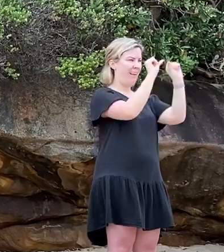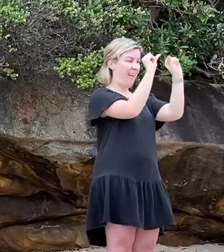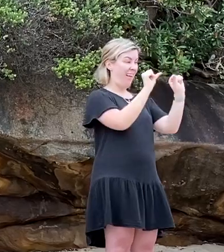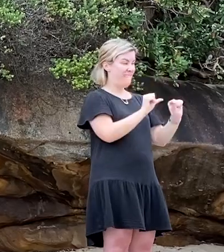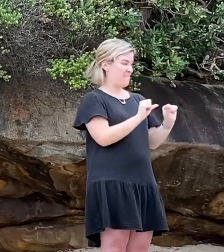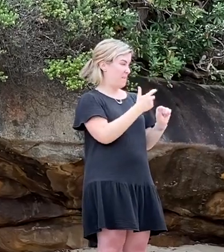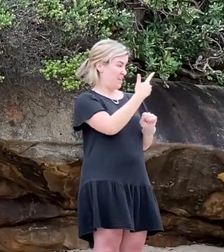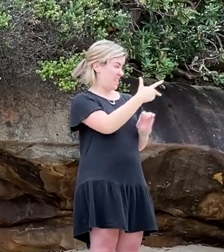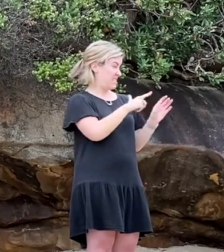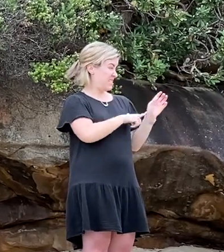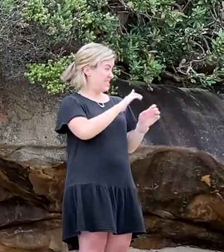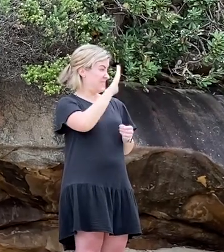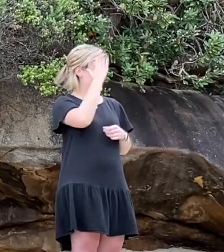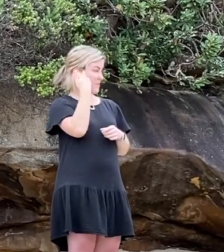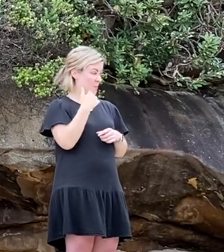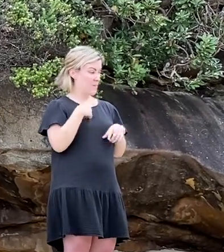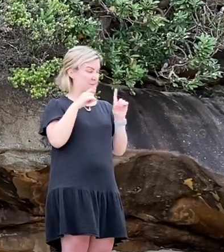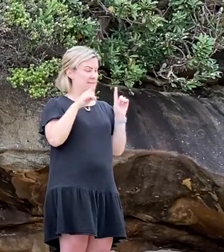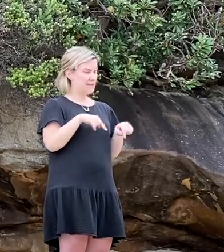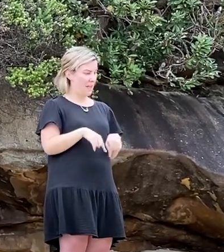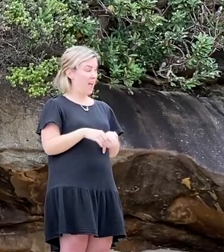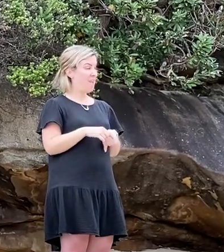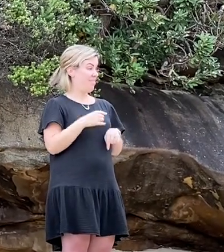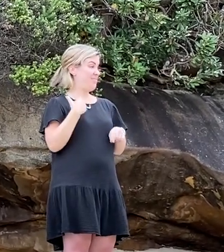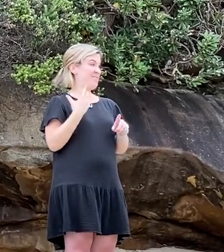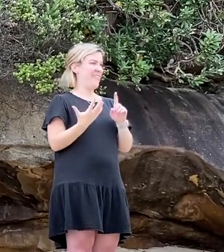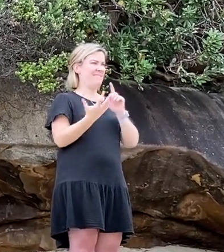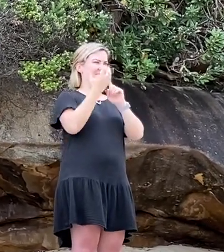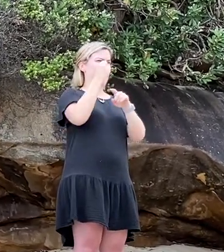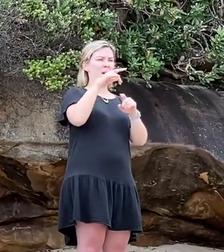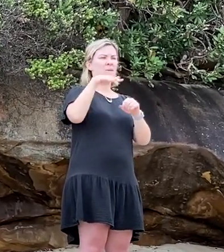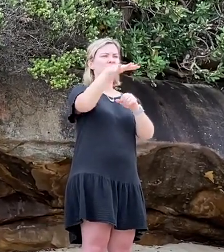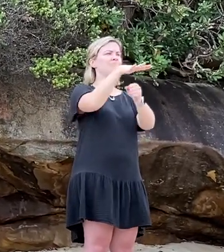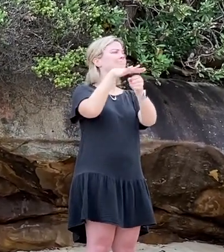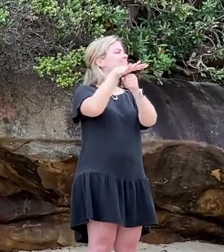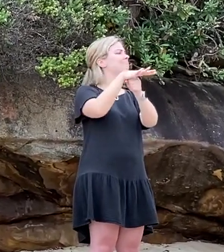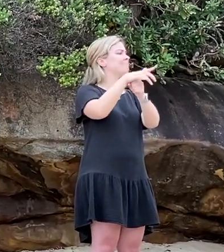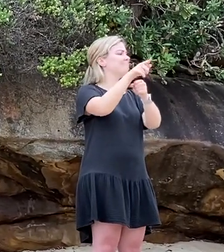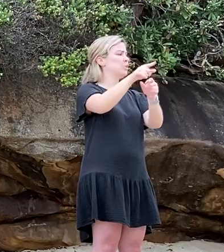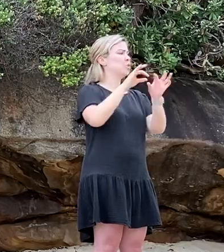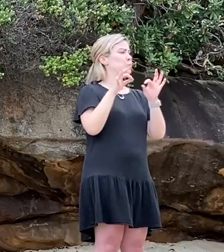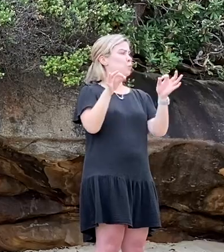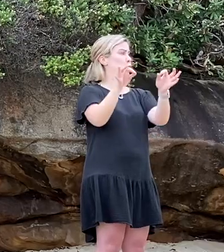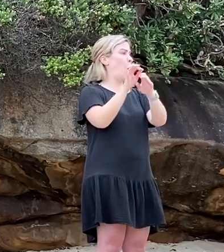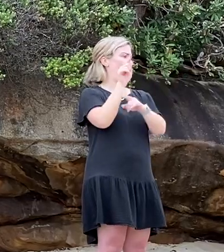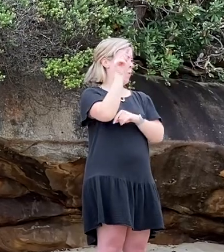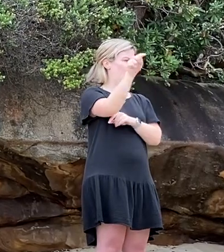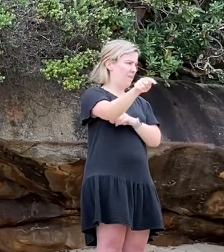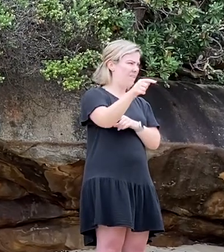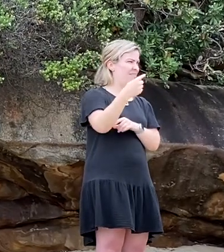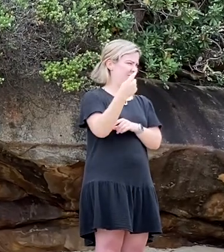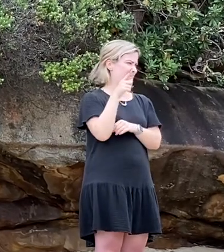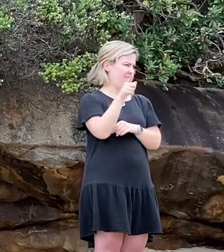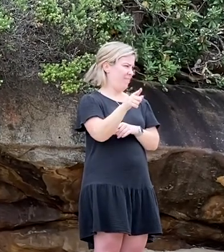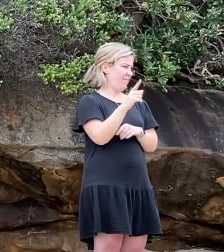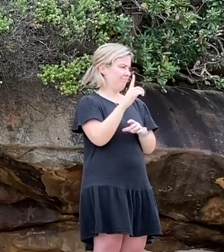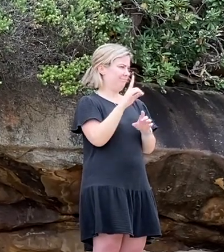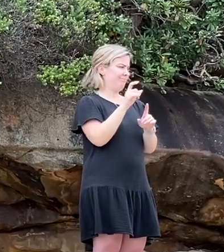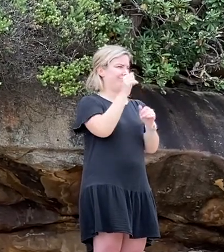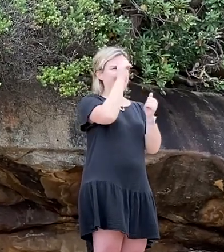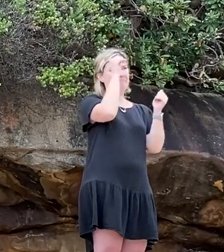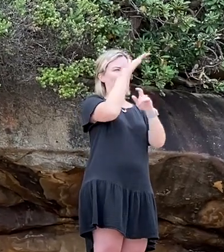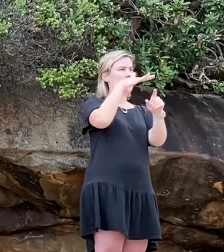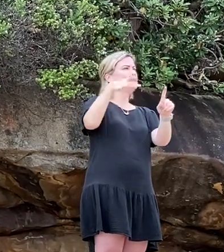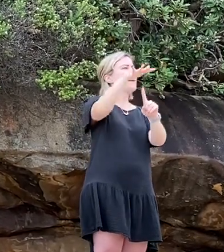and I managed to get a studio in Pietrasanta, which is in the marble carving countryside